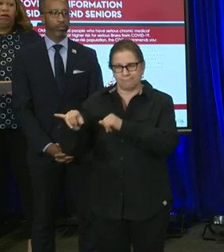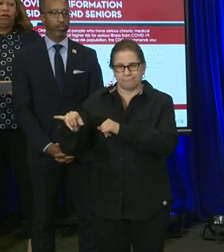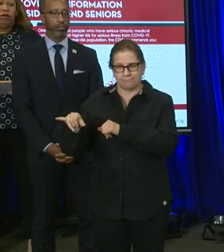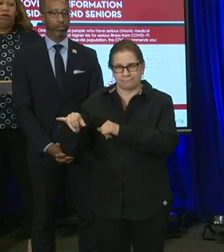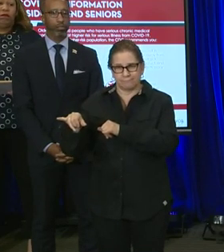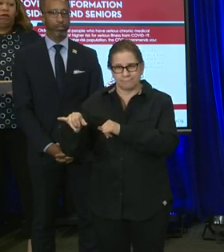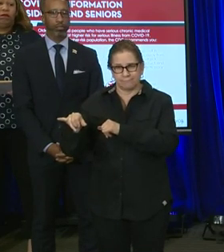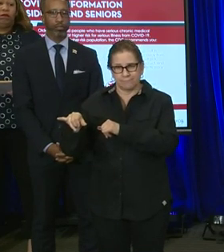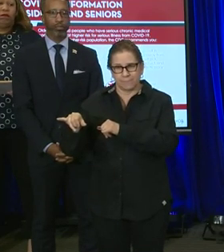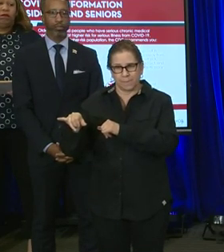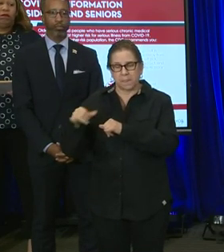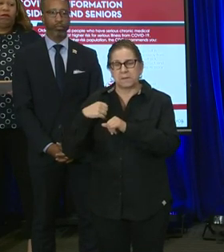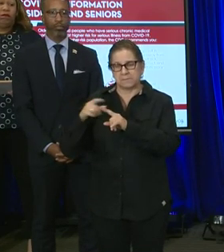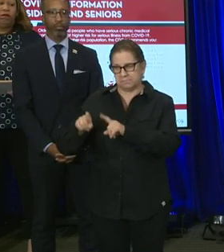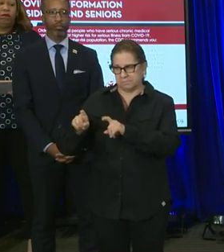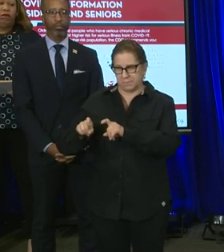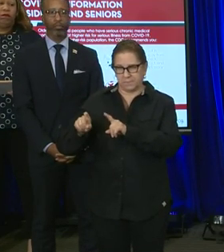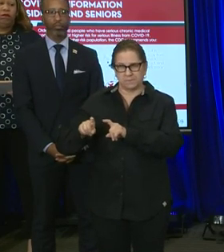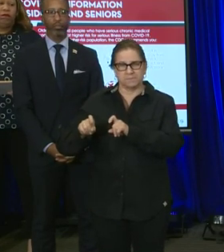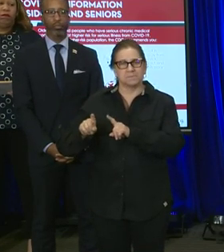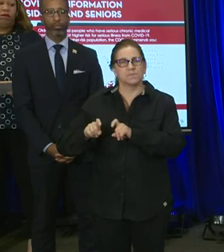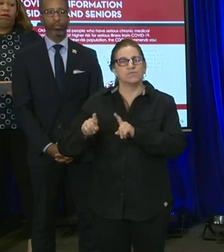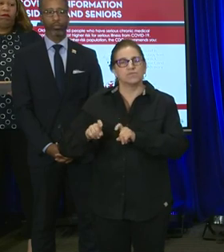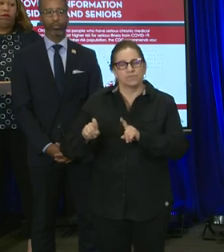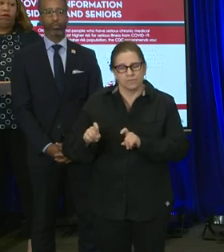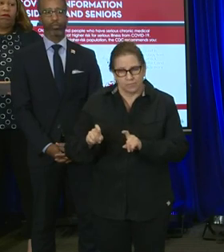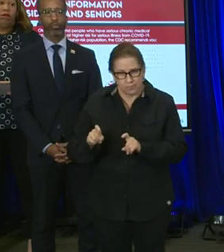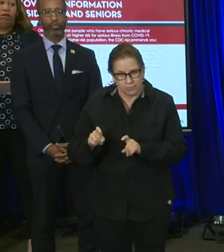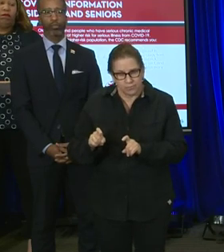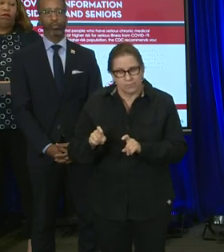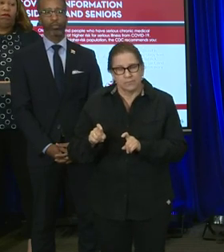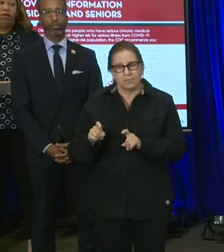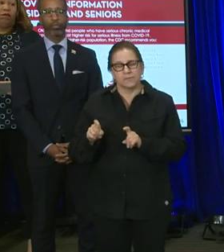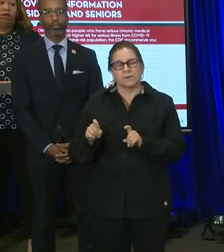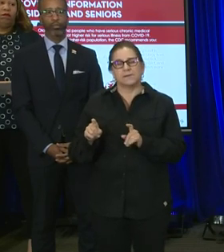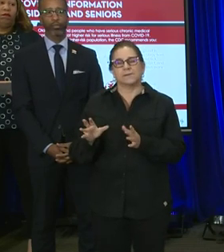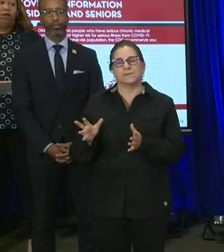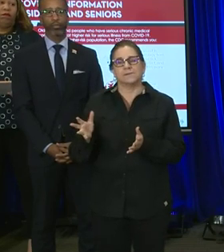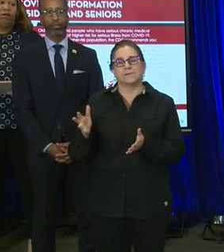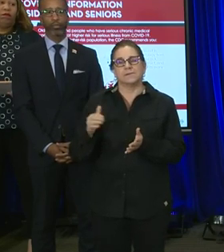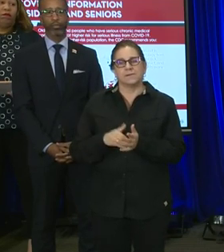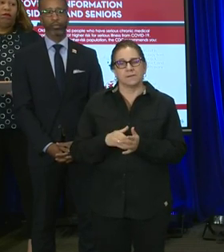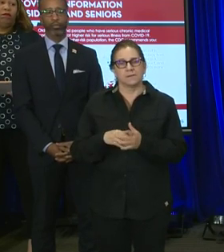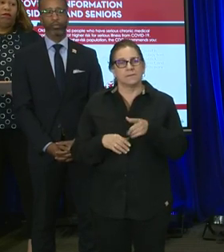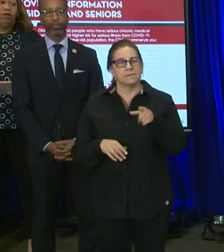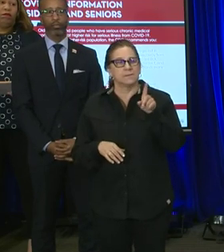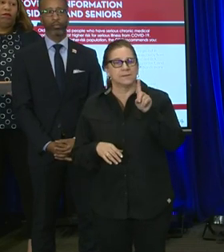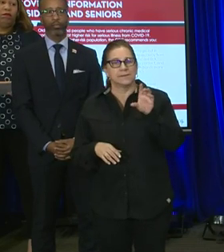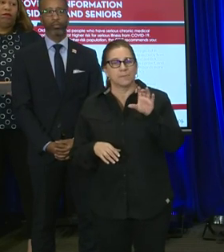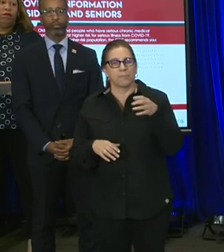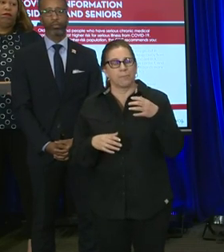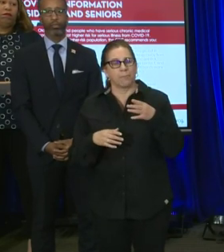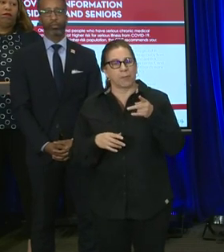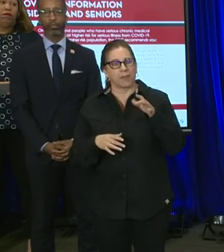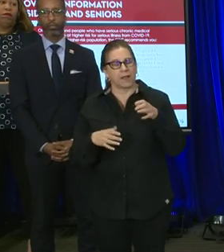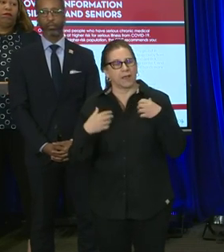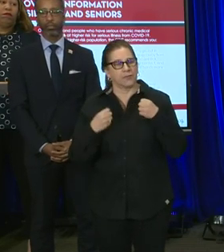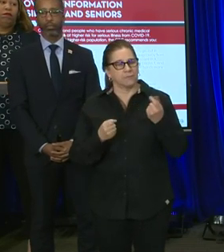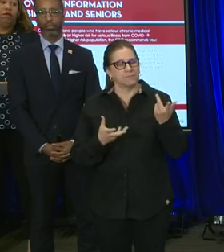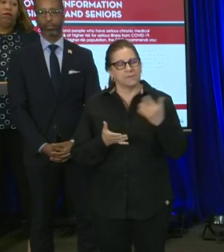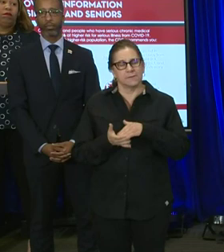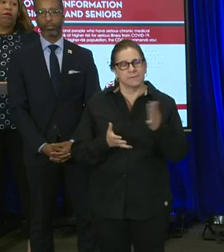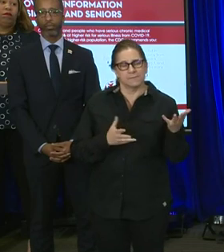the hospital and then had repeat testing done through the district's public health laboratory, where the test results